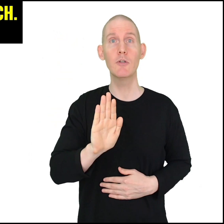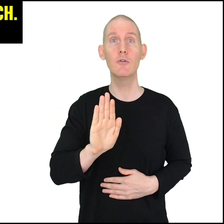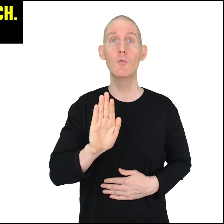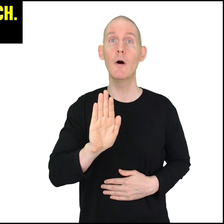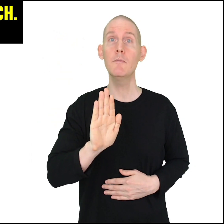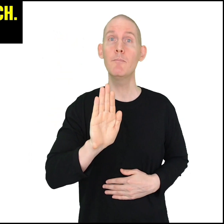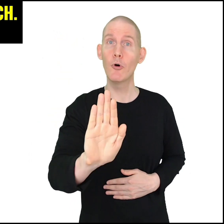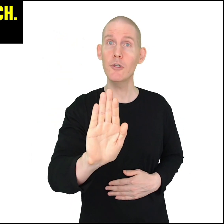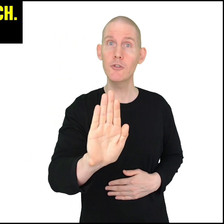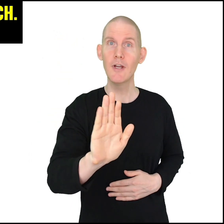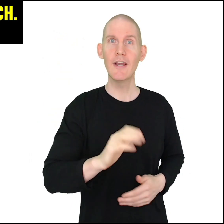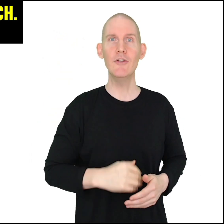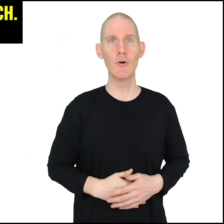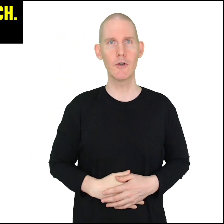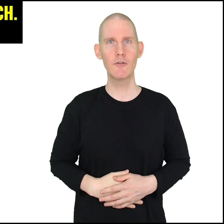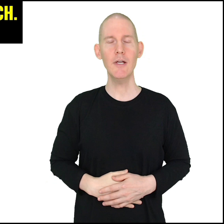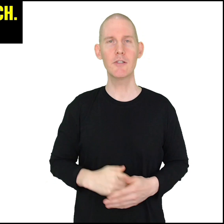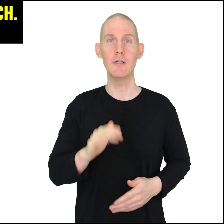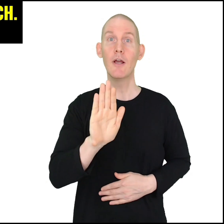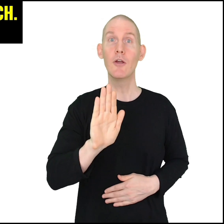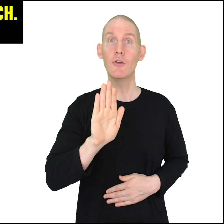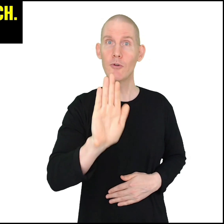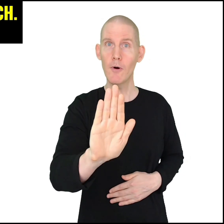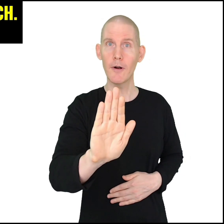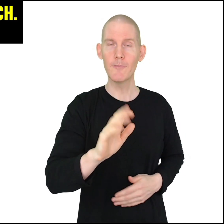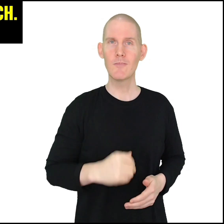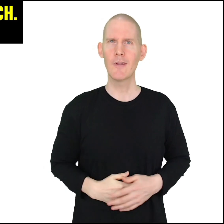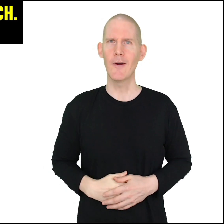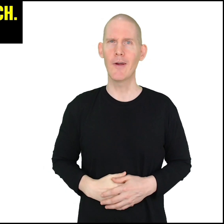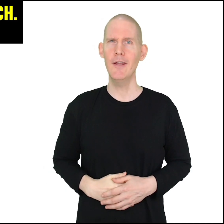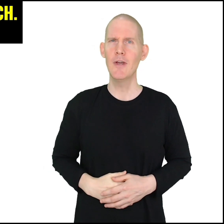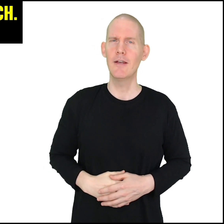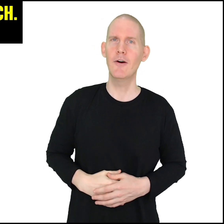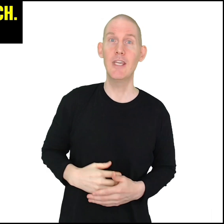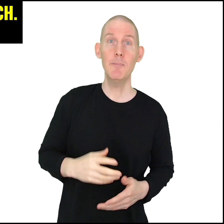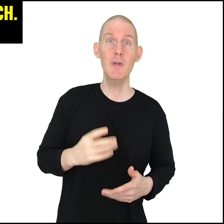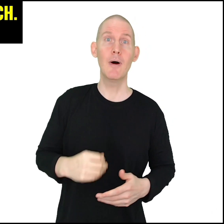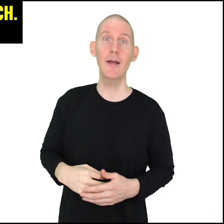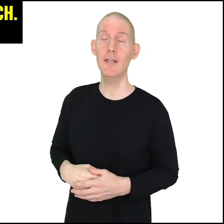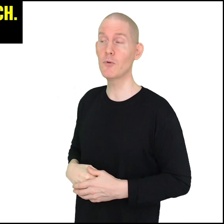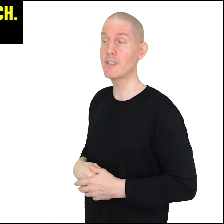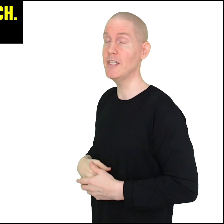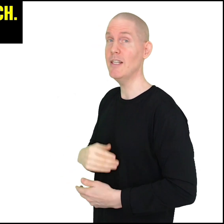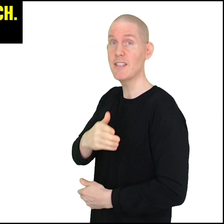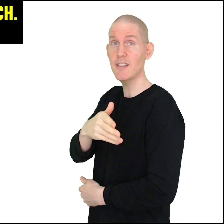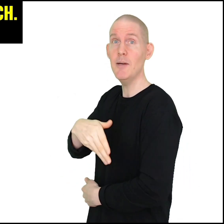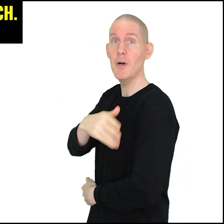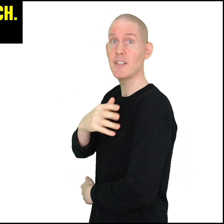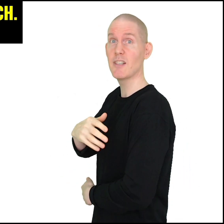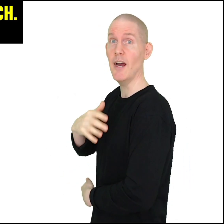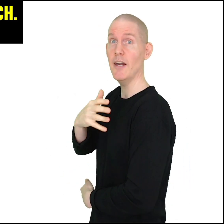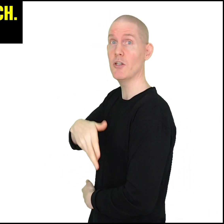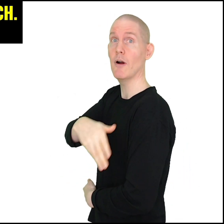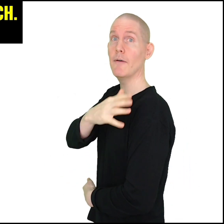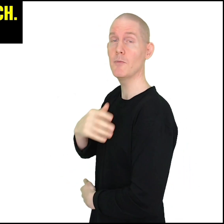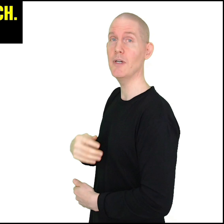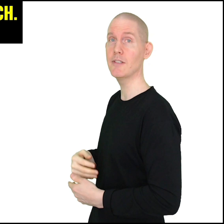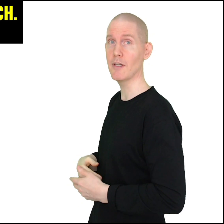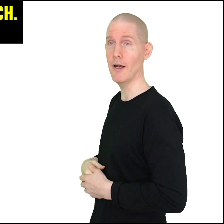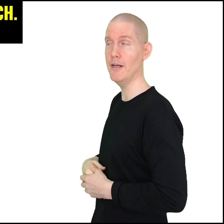do one push in your direction. Your. Okay, now keep in mind if we're seated side by side or you're off to my side,